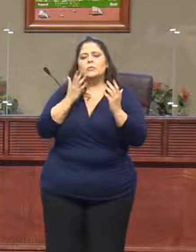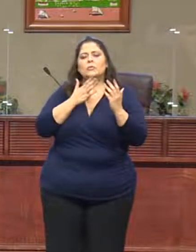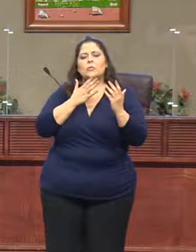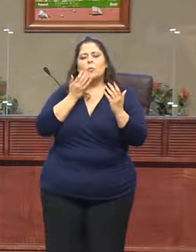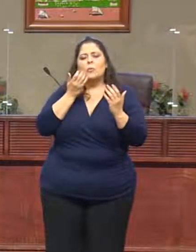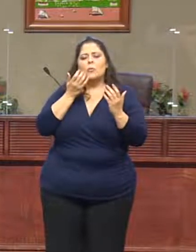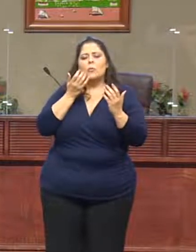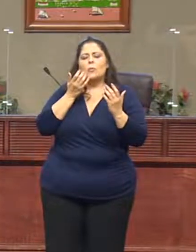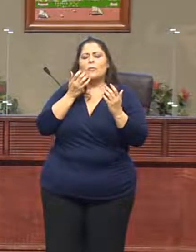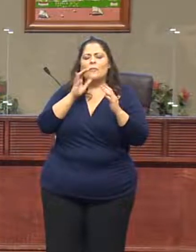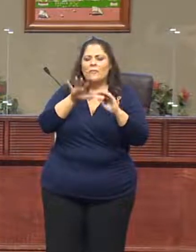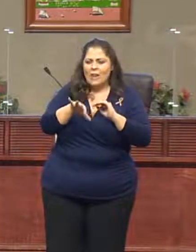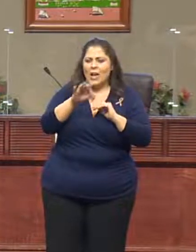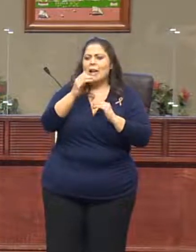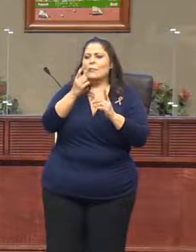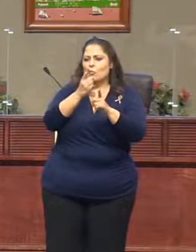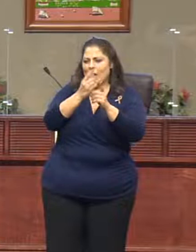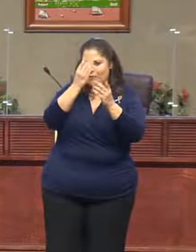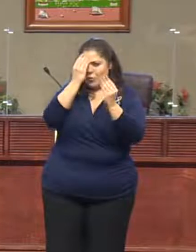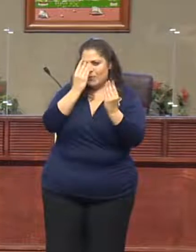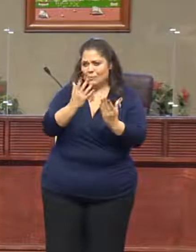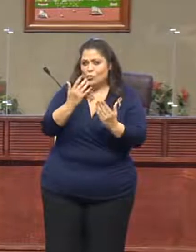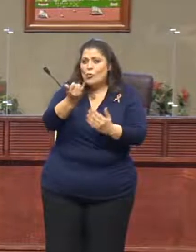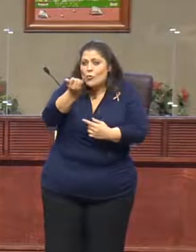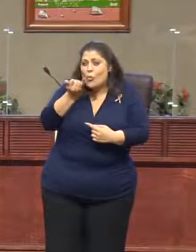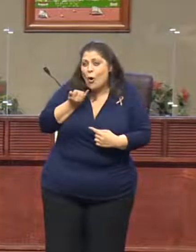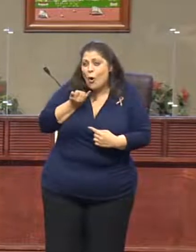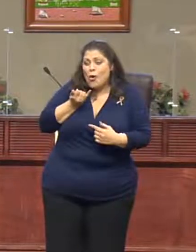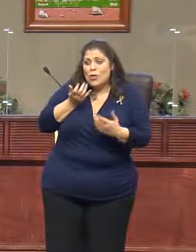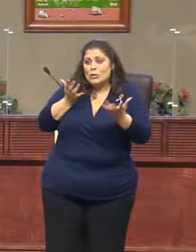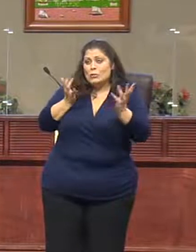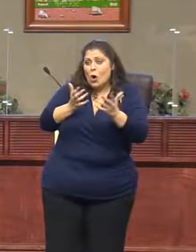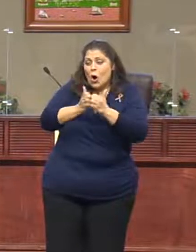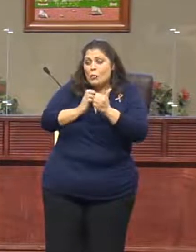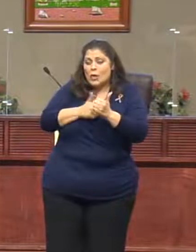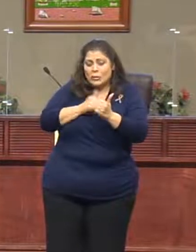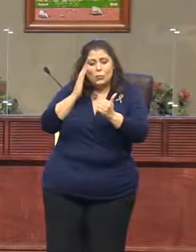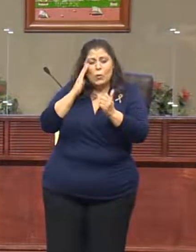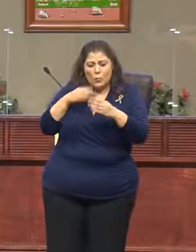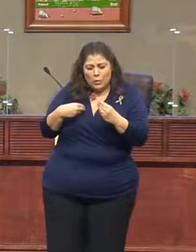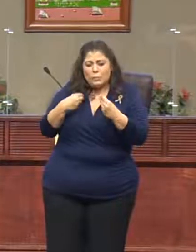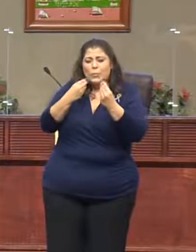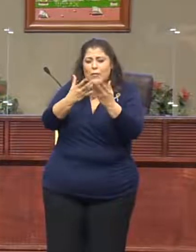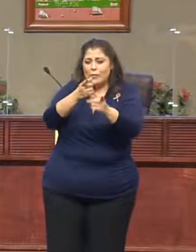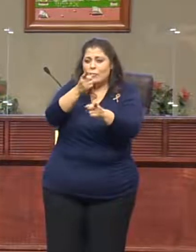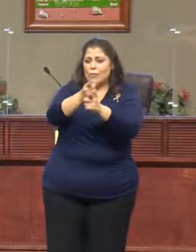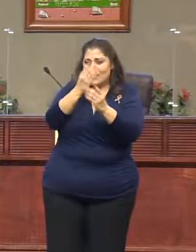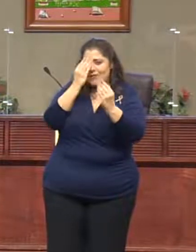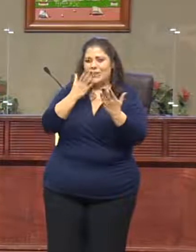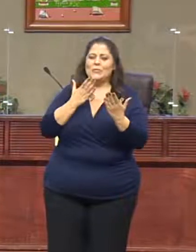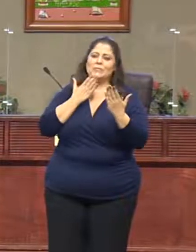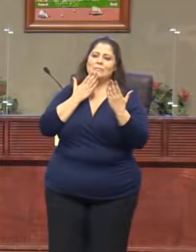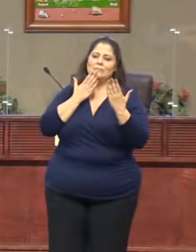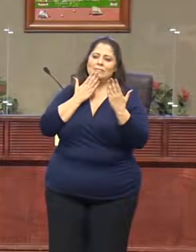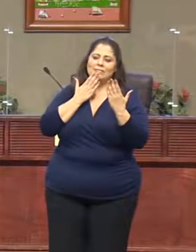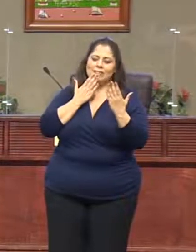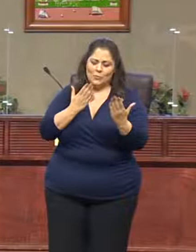us. Call our calling center. We will talk to you. We will provide you with the right information. Thank you.